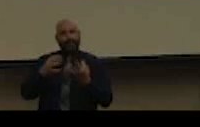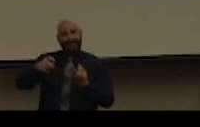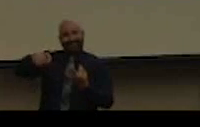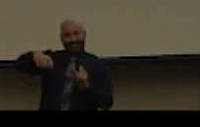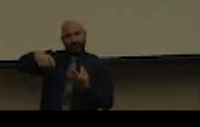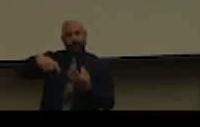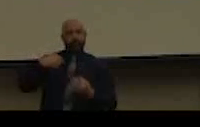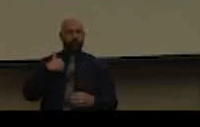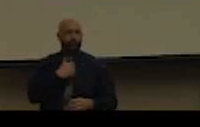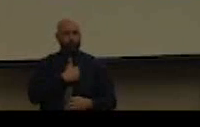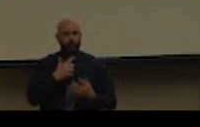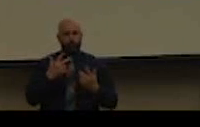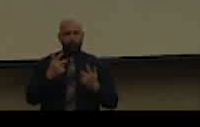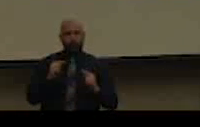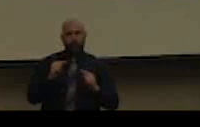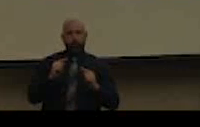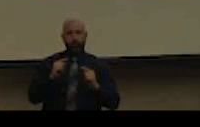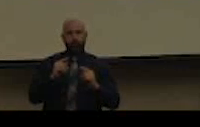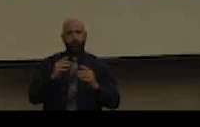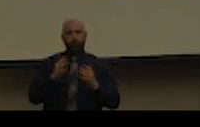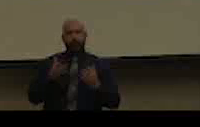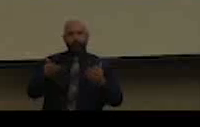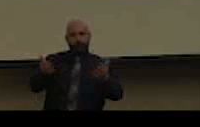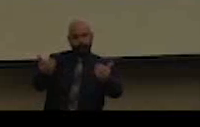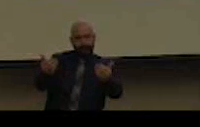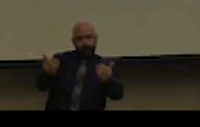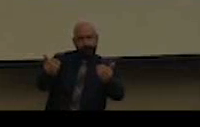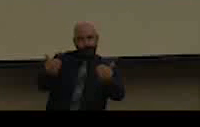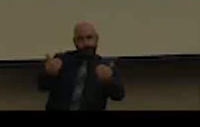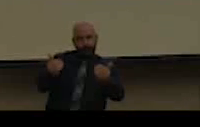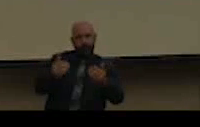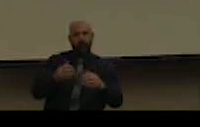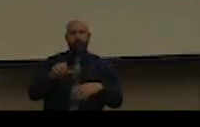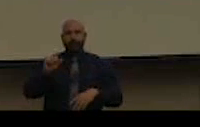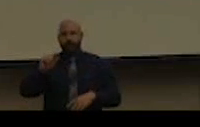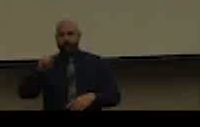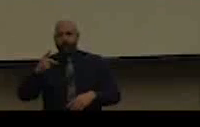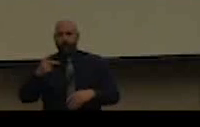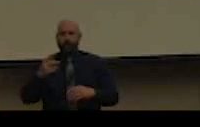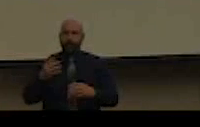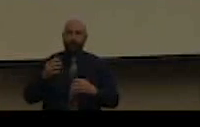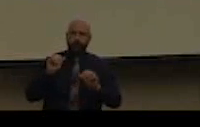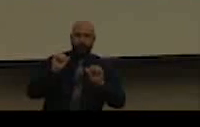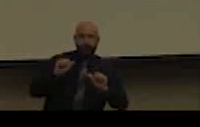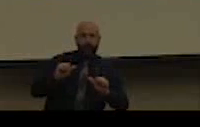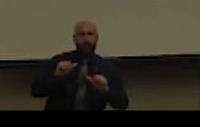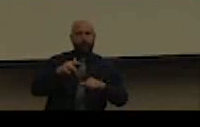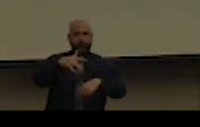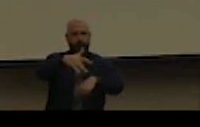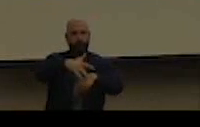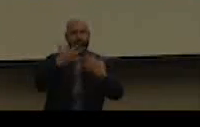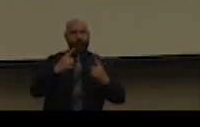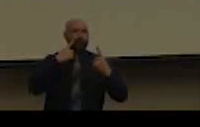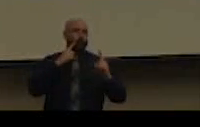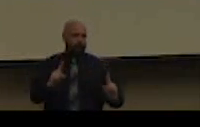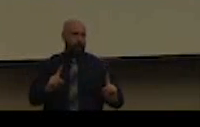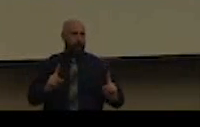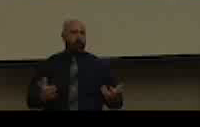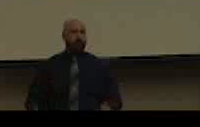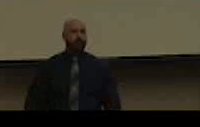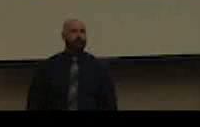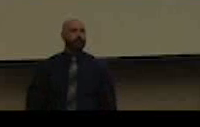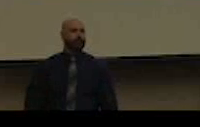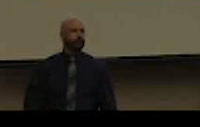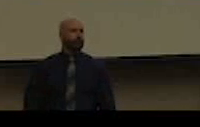achievable set of steps to move the needle. And again, just really optimistic about where that landed. All right,